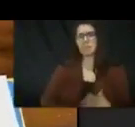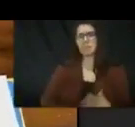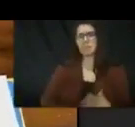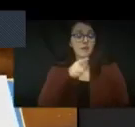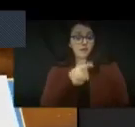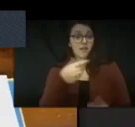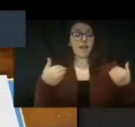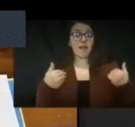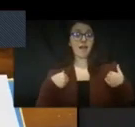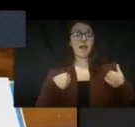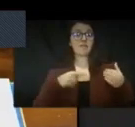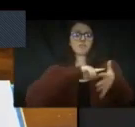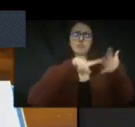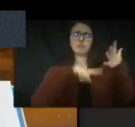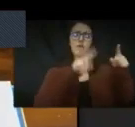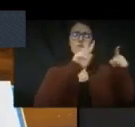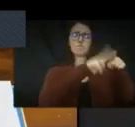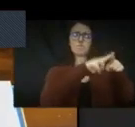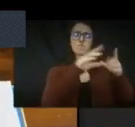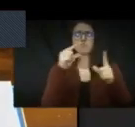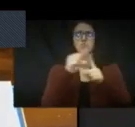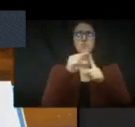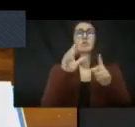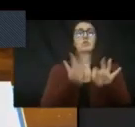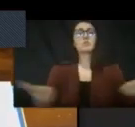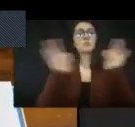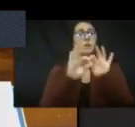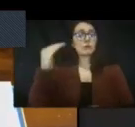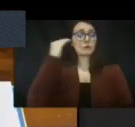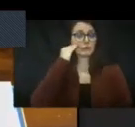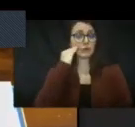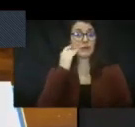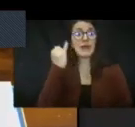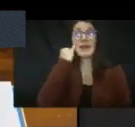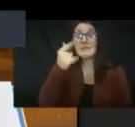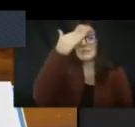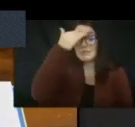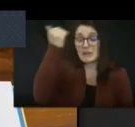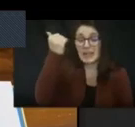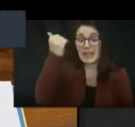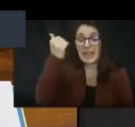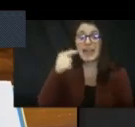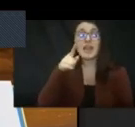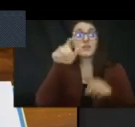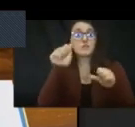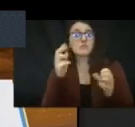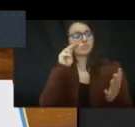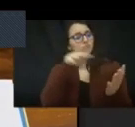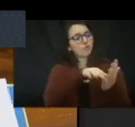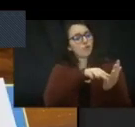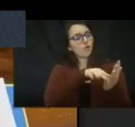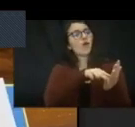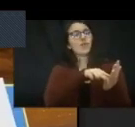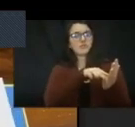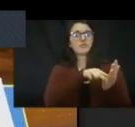There's a glossary of terms at the end, words to know. So if you forget any of the words that we learned today, you could use